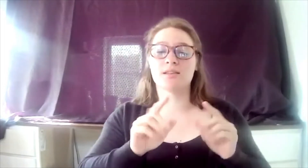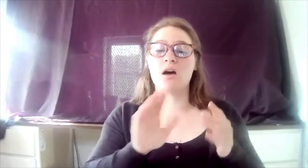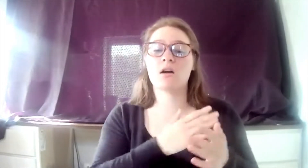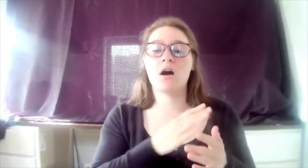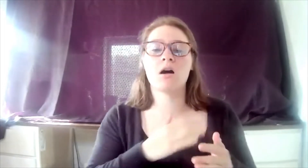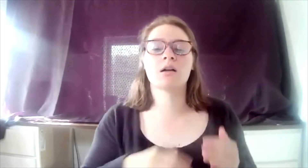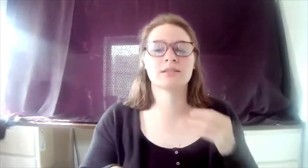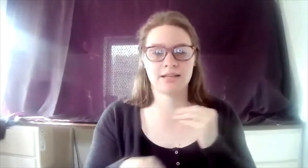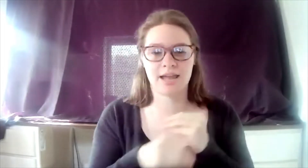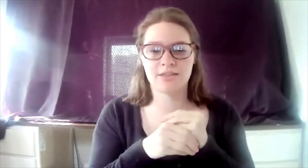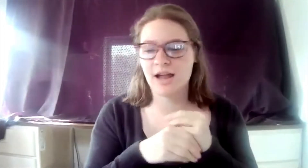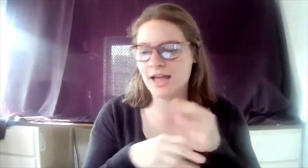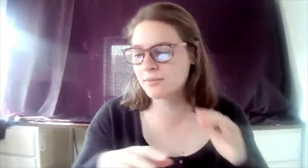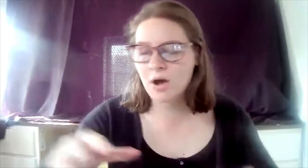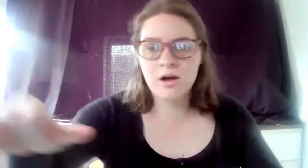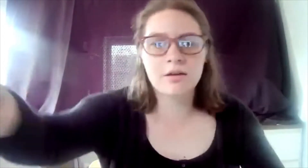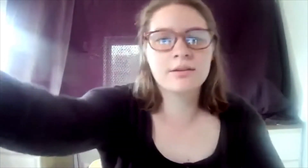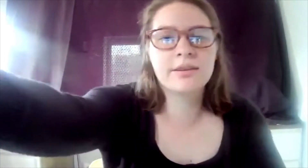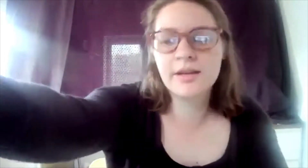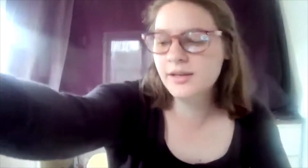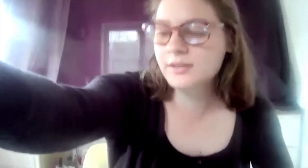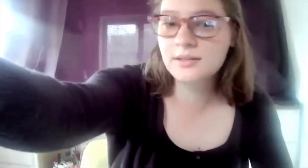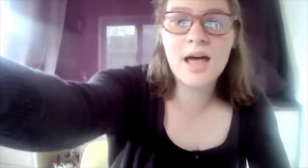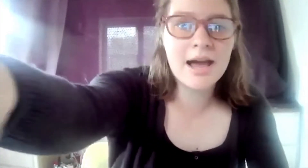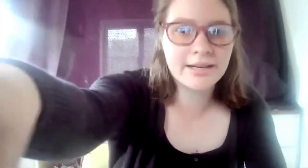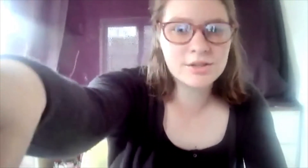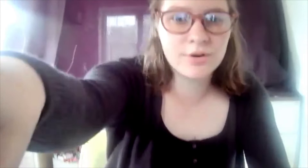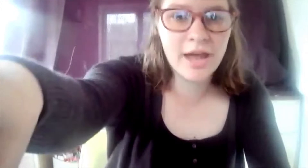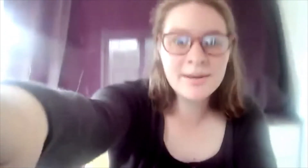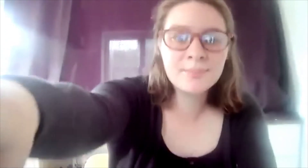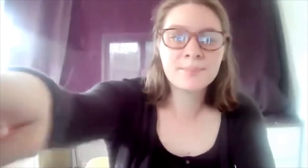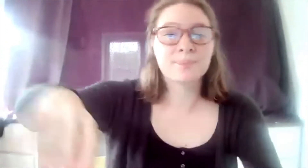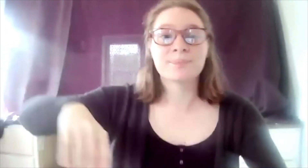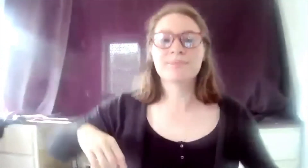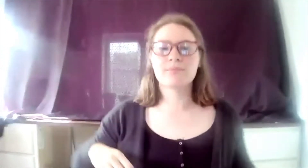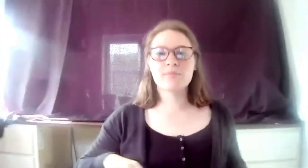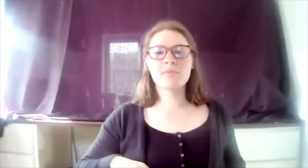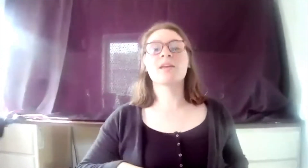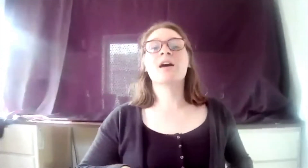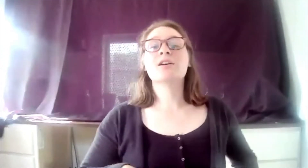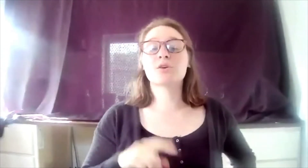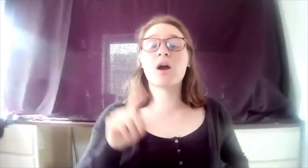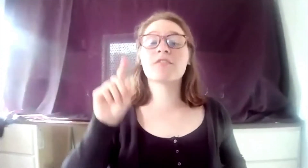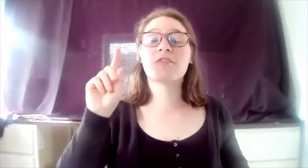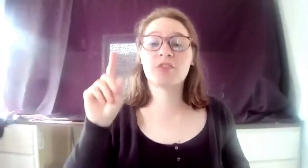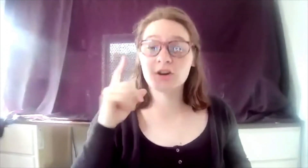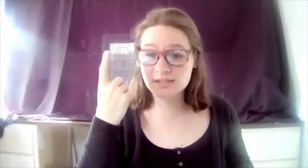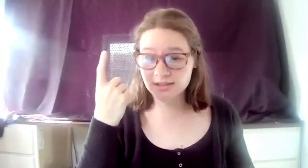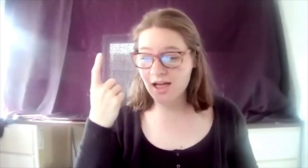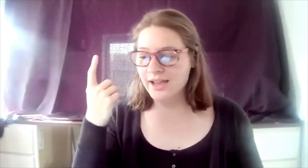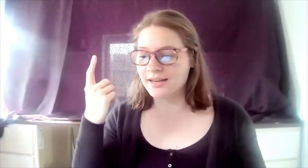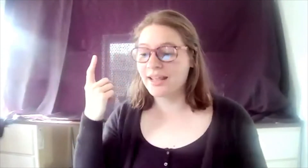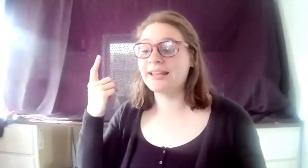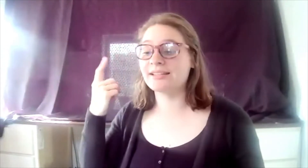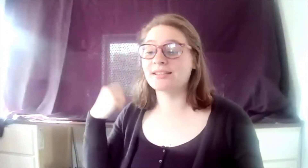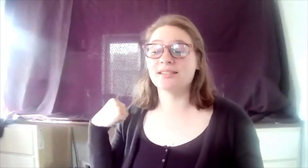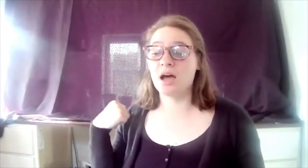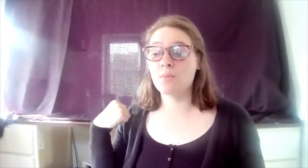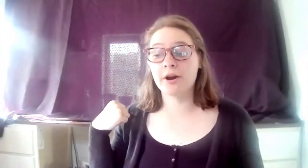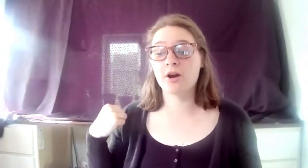song all together out of all the lines, okay? So our first line is Somewhere